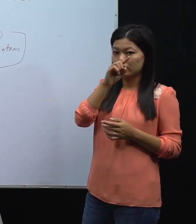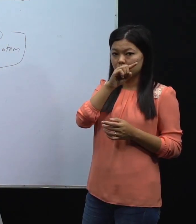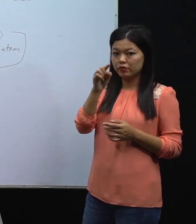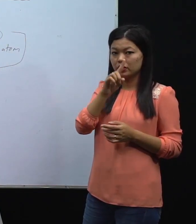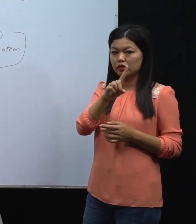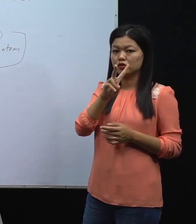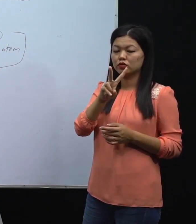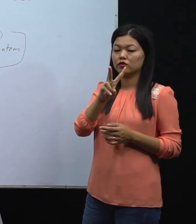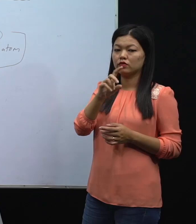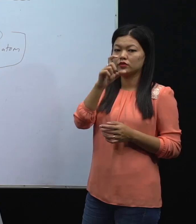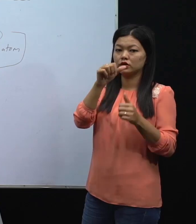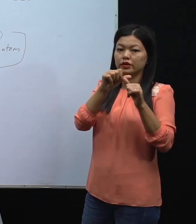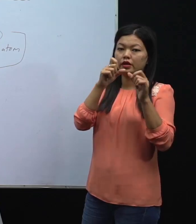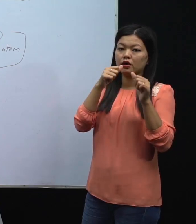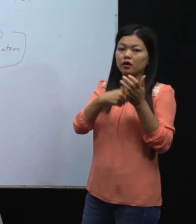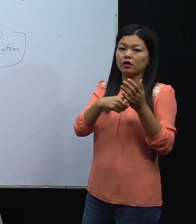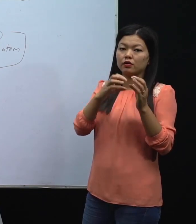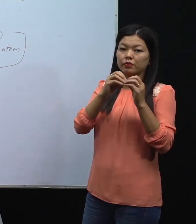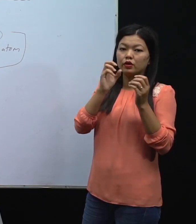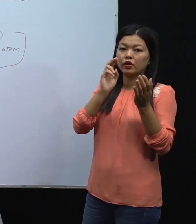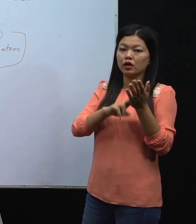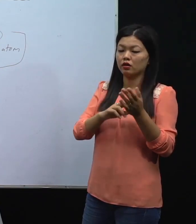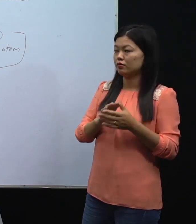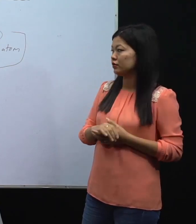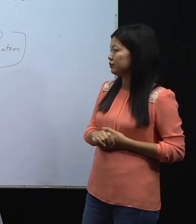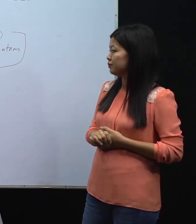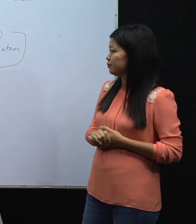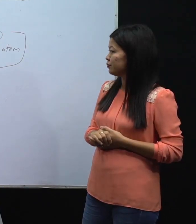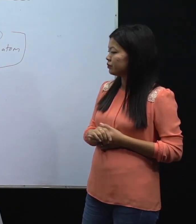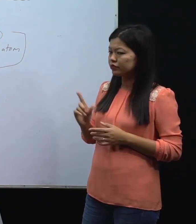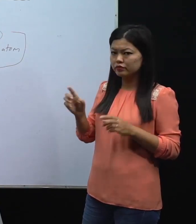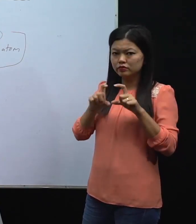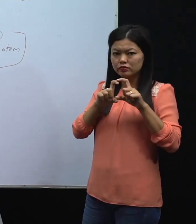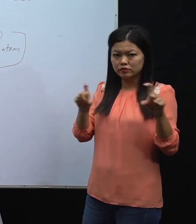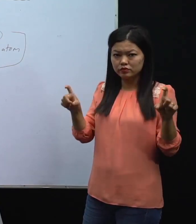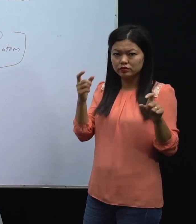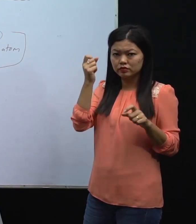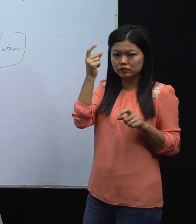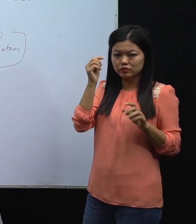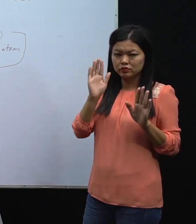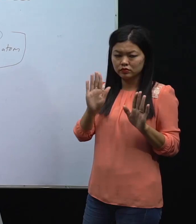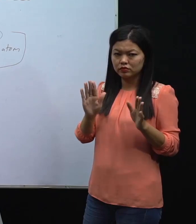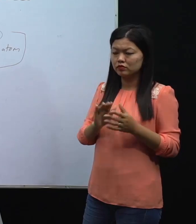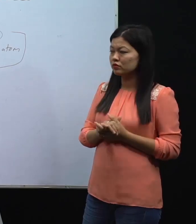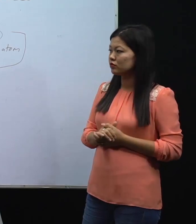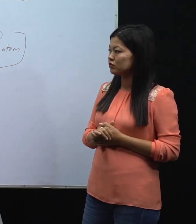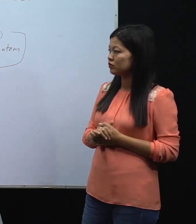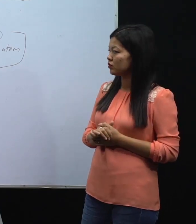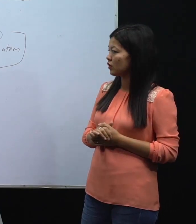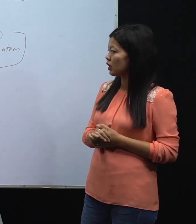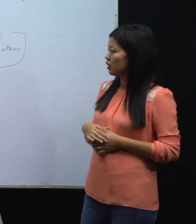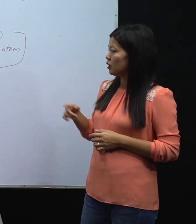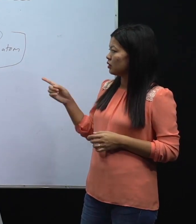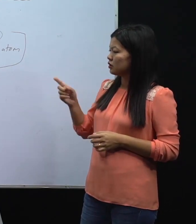atom. Okay, so are you clear with this? Now students, you have to know the mass of at least 20